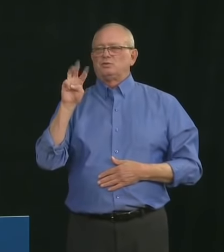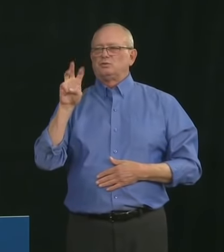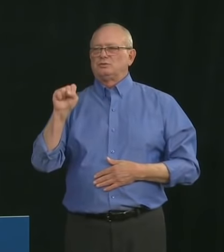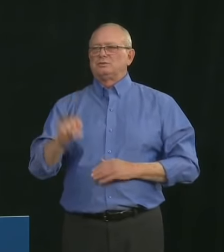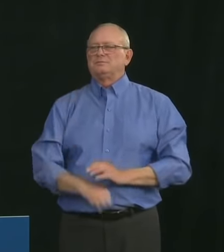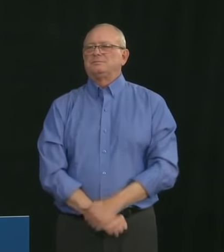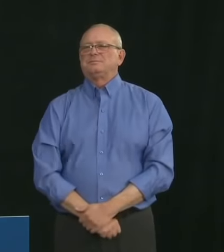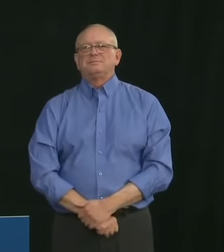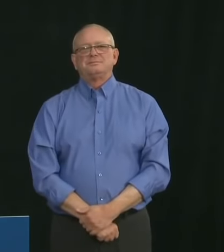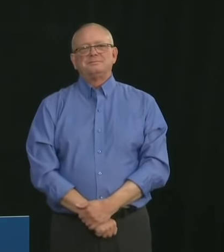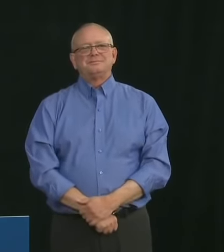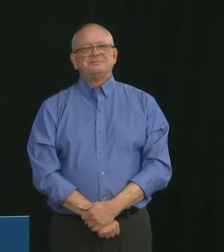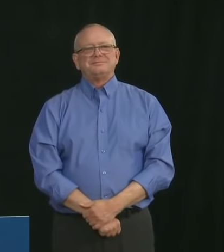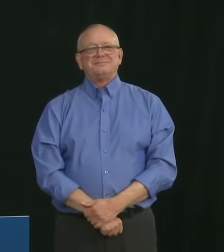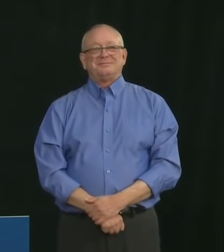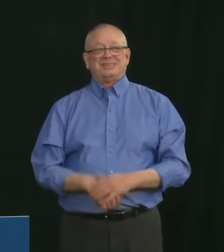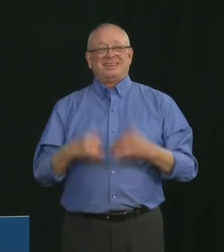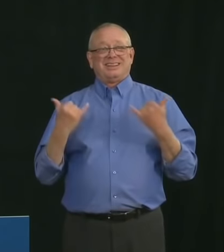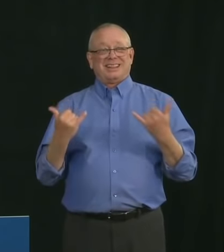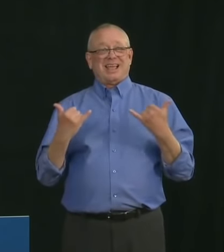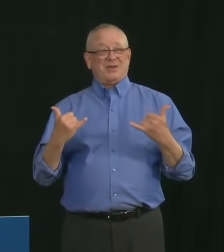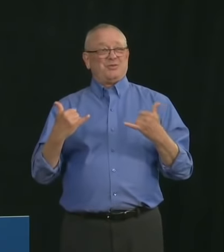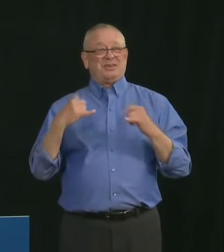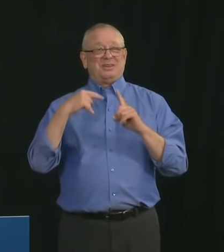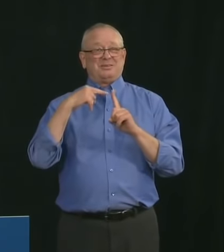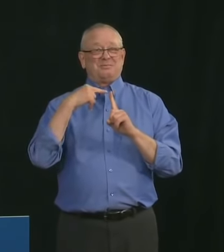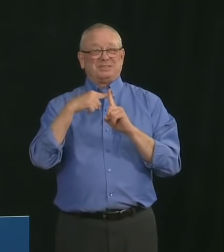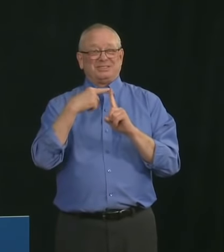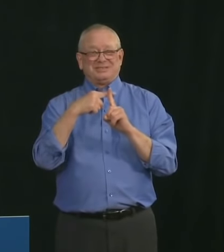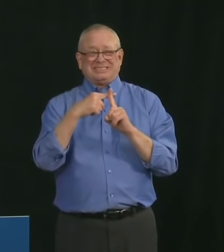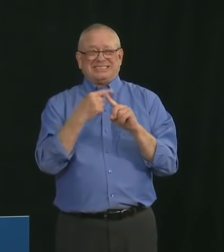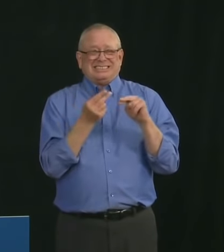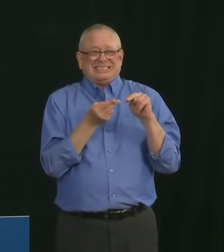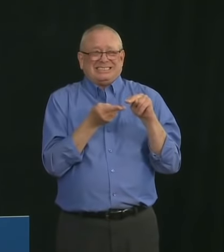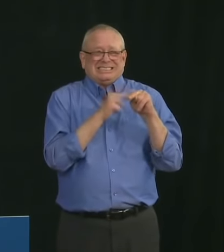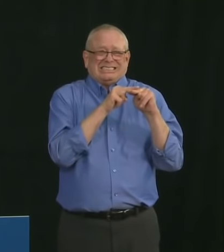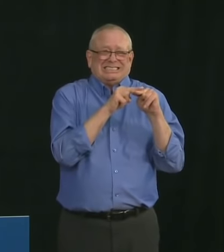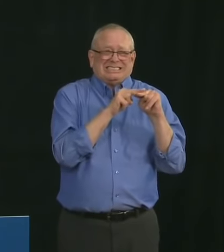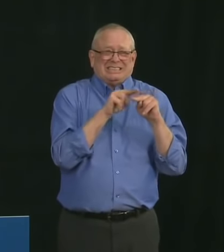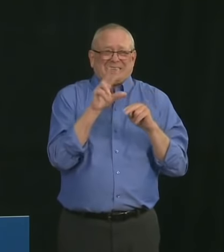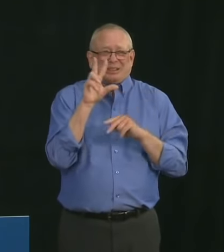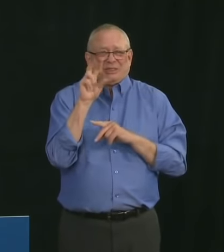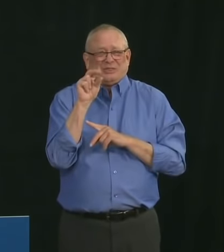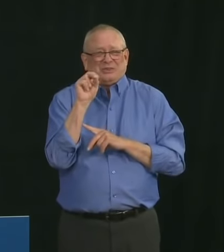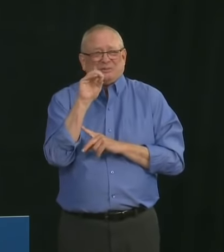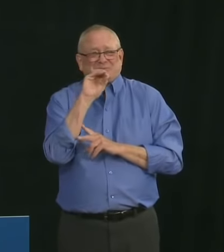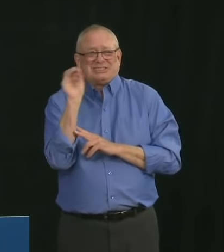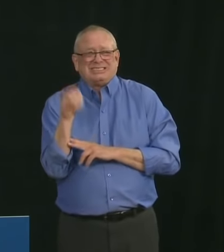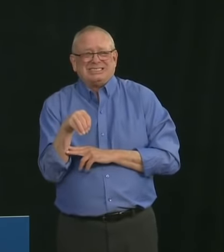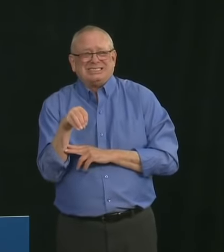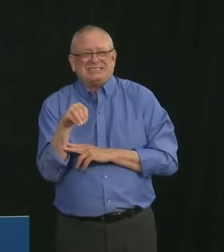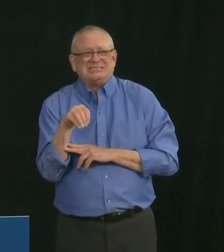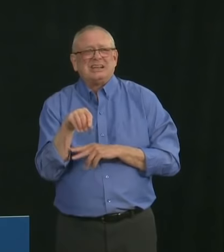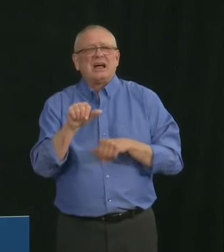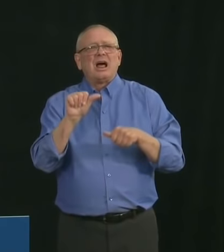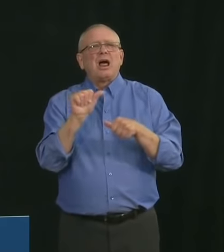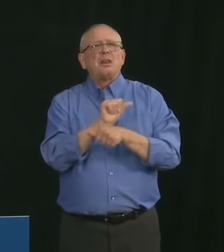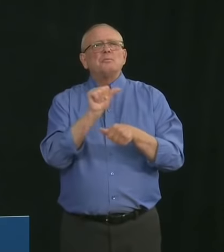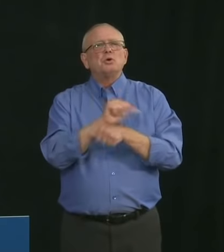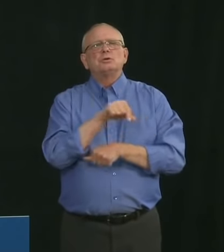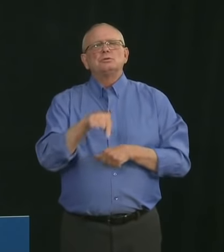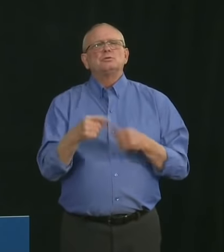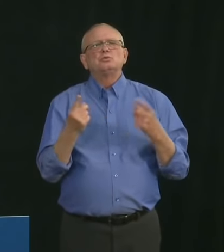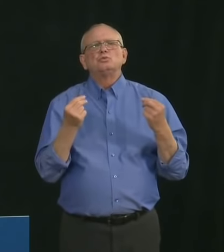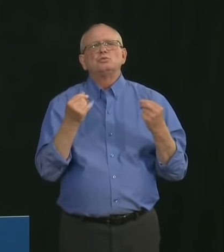about 30% in the past week, what needs to happen in Alberta to drive that number back down, and what can we expect in terms of